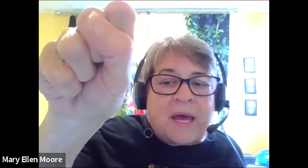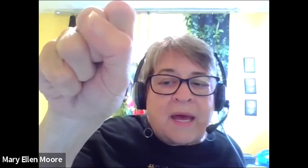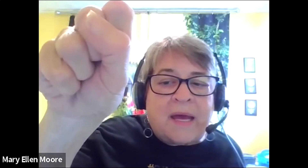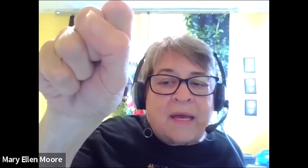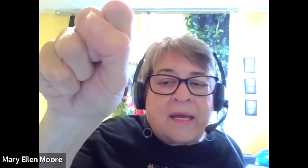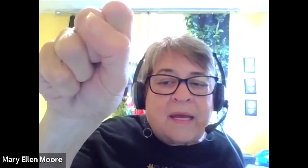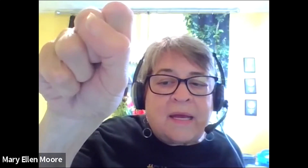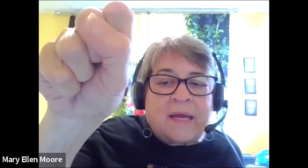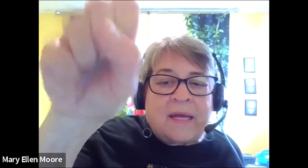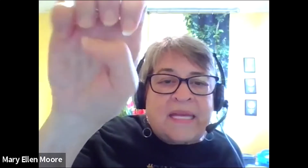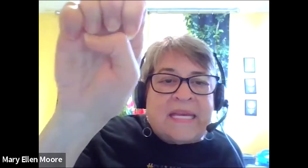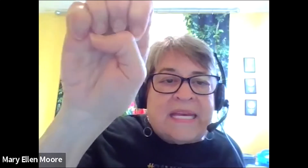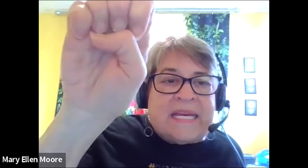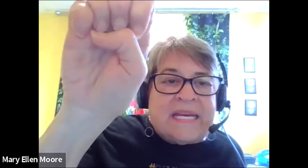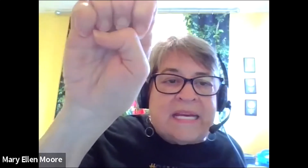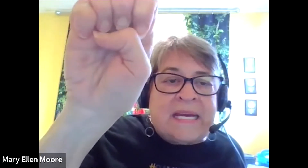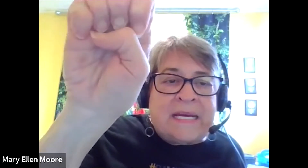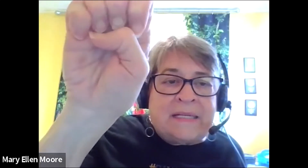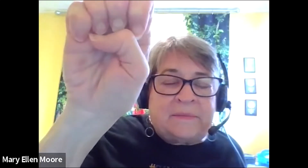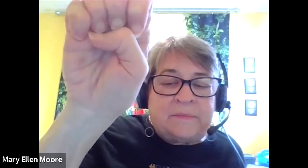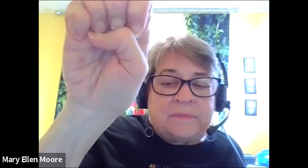Okay. E.